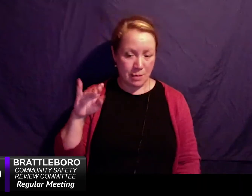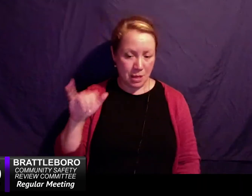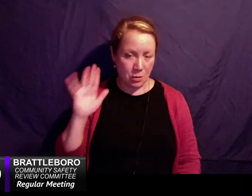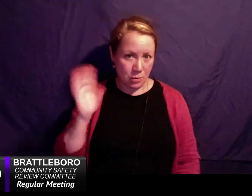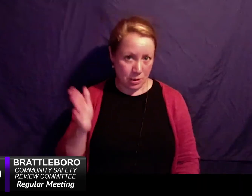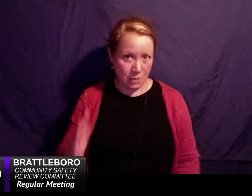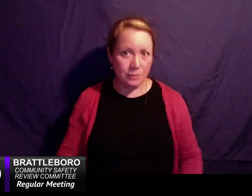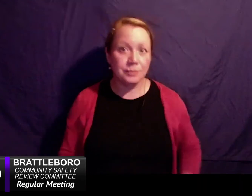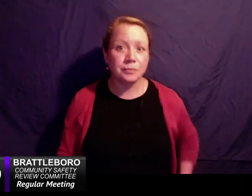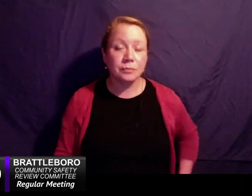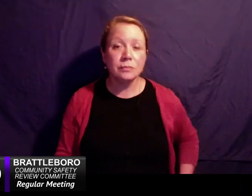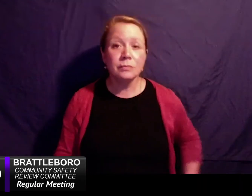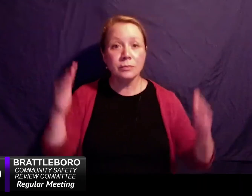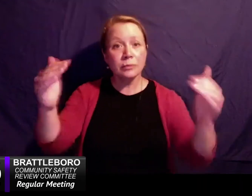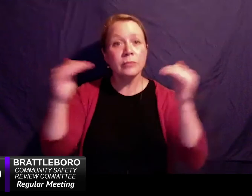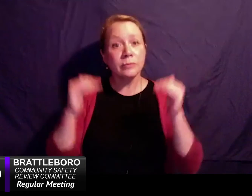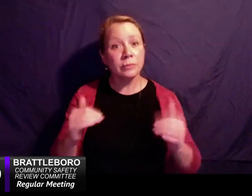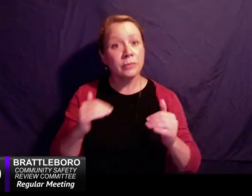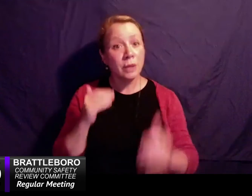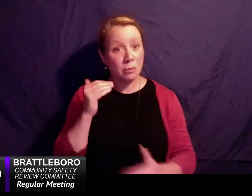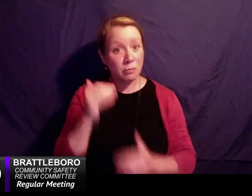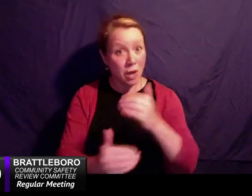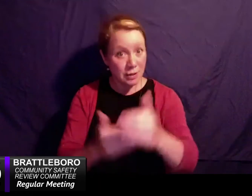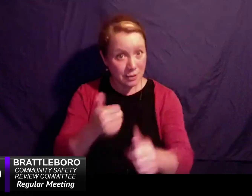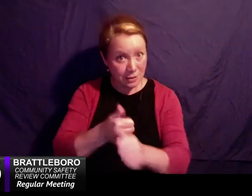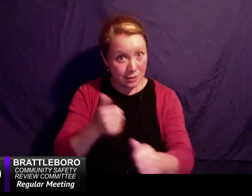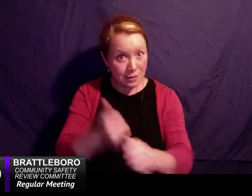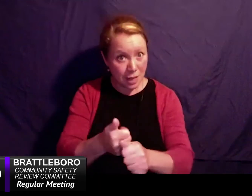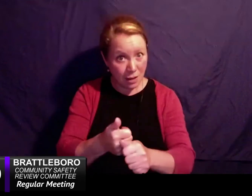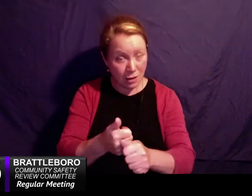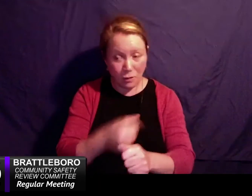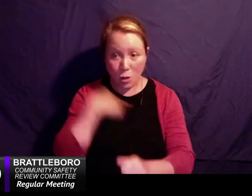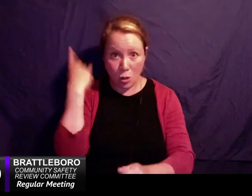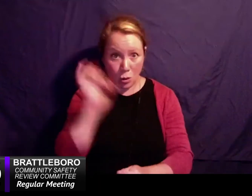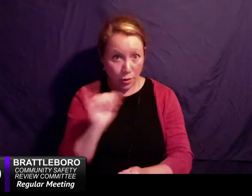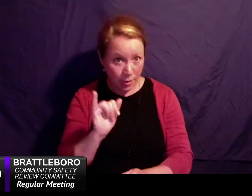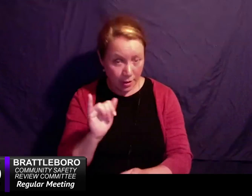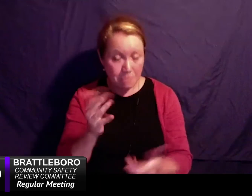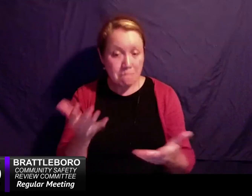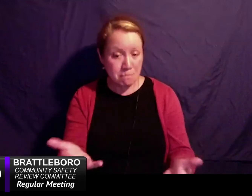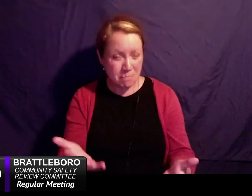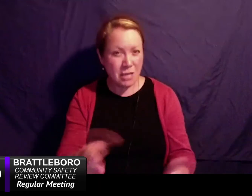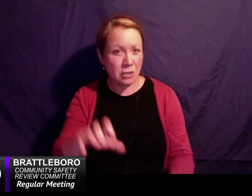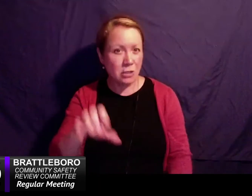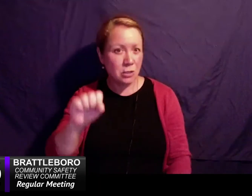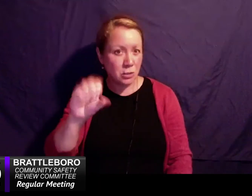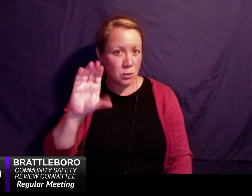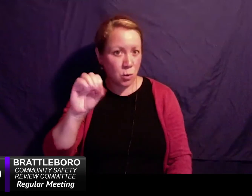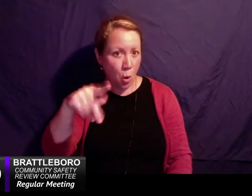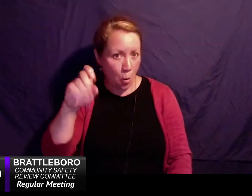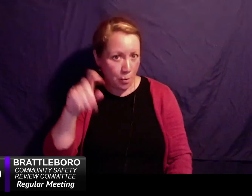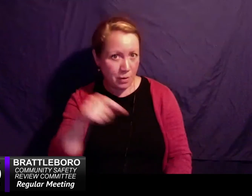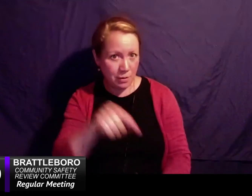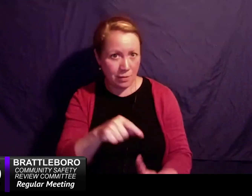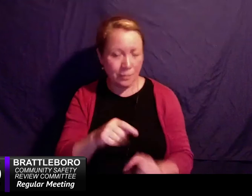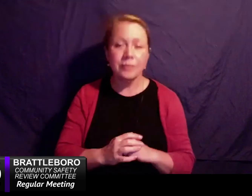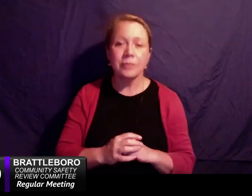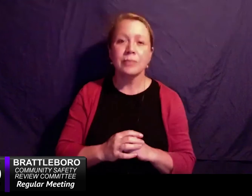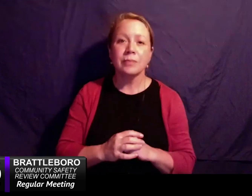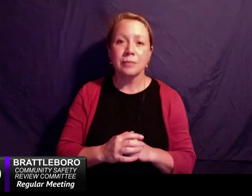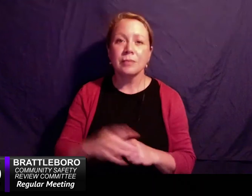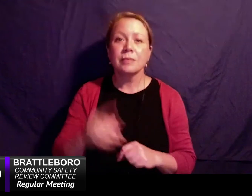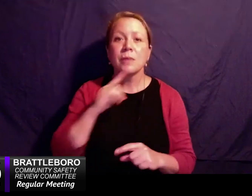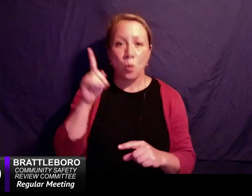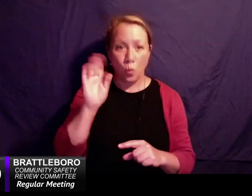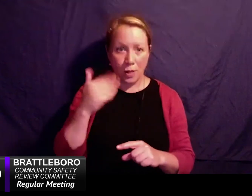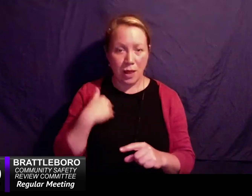The scope of the process is a section of the document. It says that there's going to be a